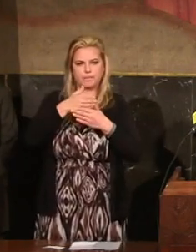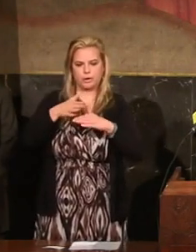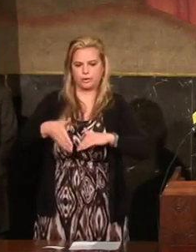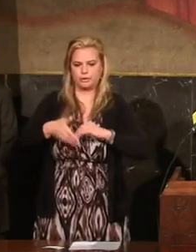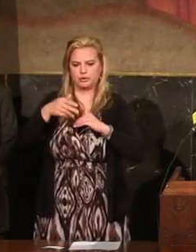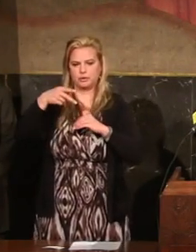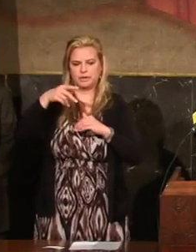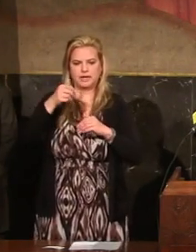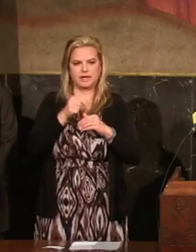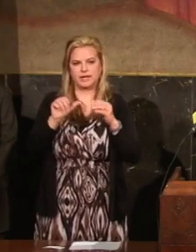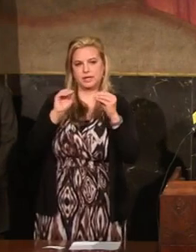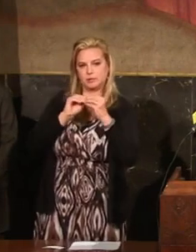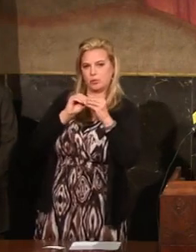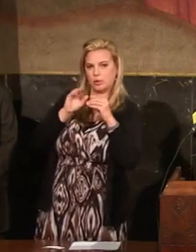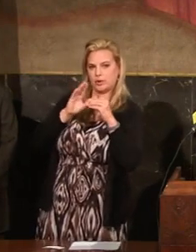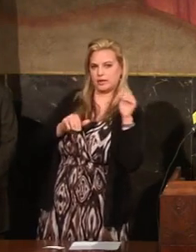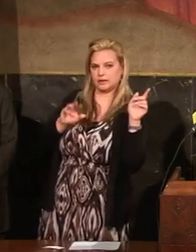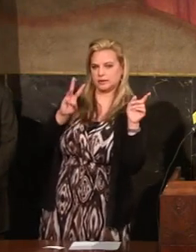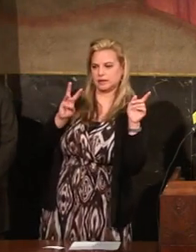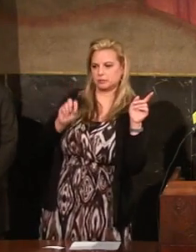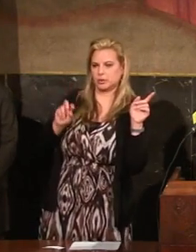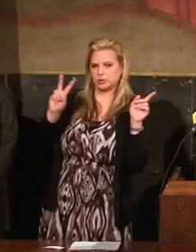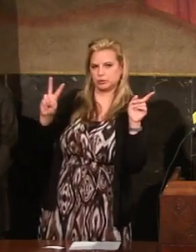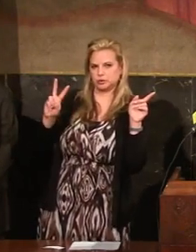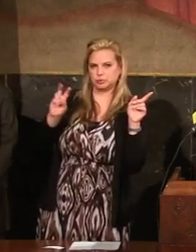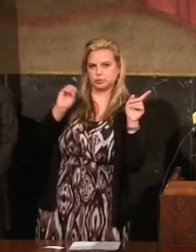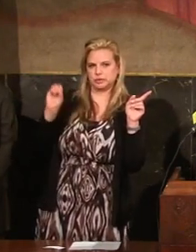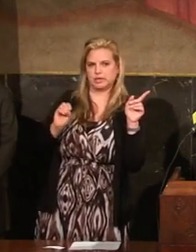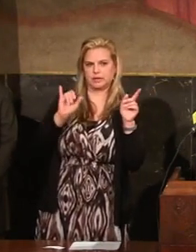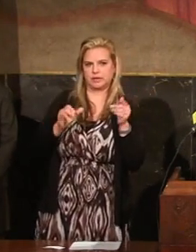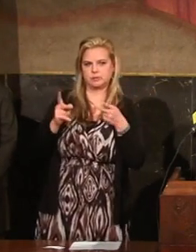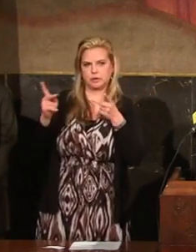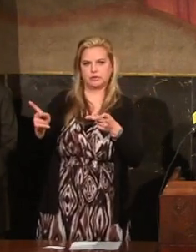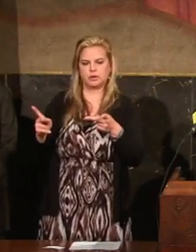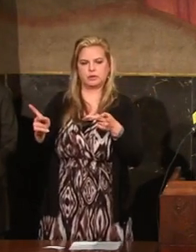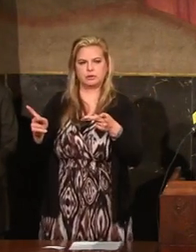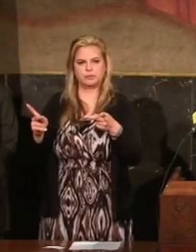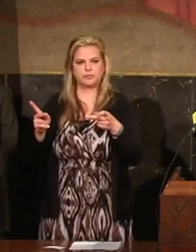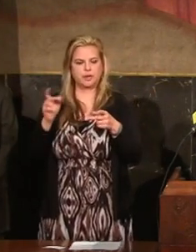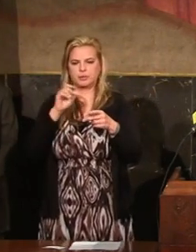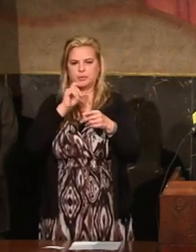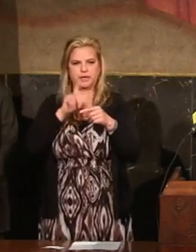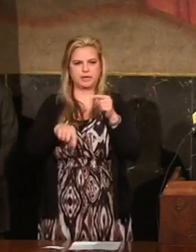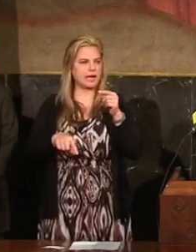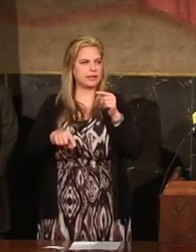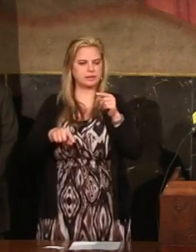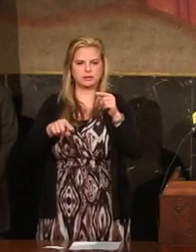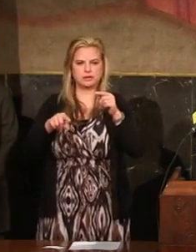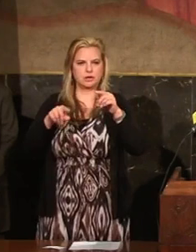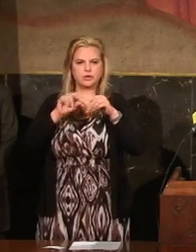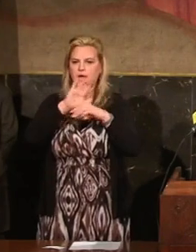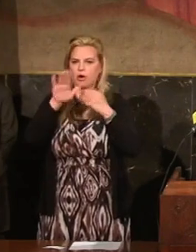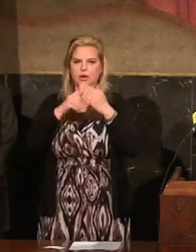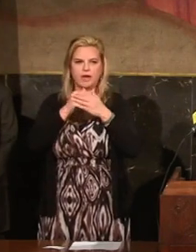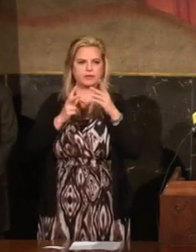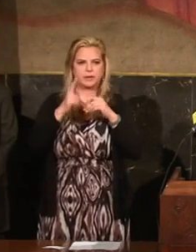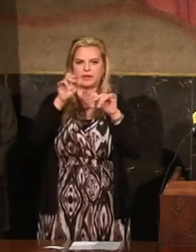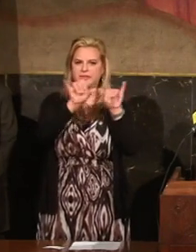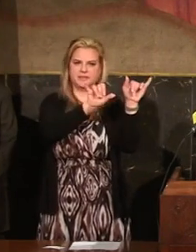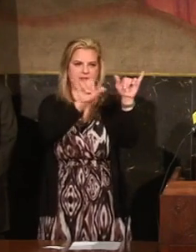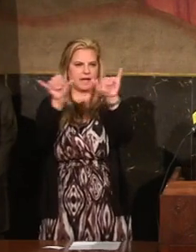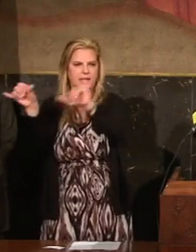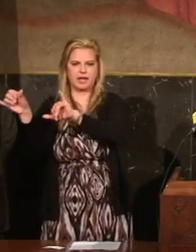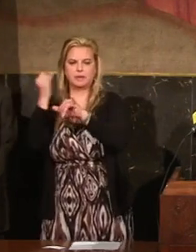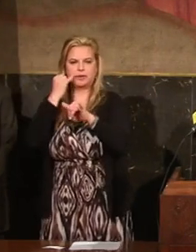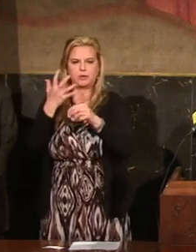the 6.2% that was proposed. 6.2. Right, and we're not allowed to cut them differentially, so we have to cut them all the same. So for example,